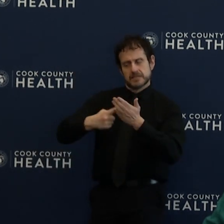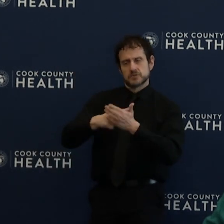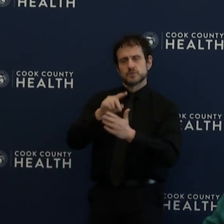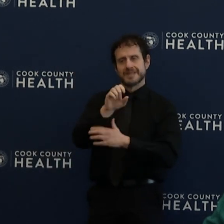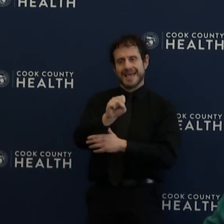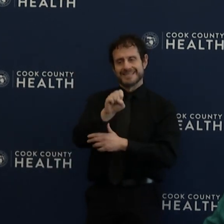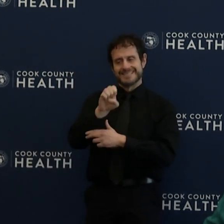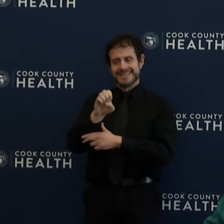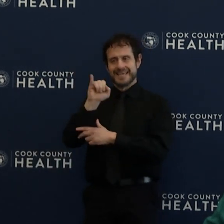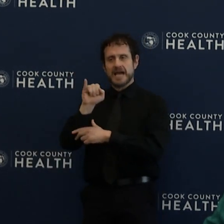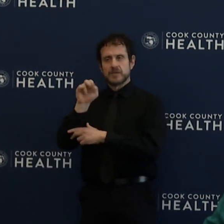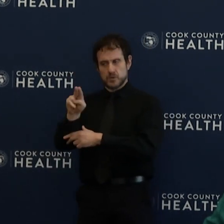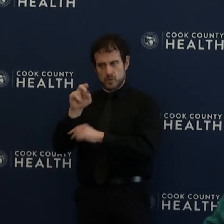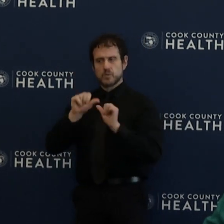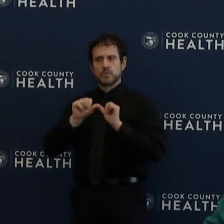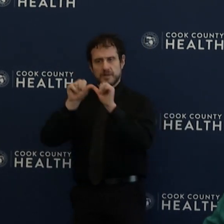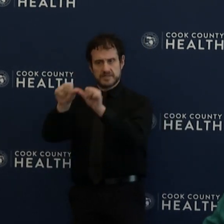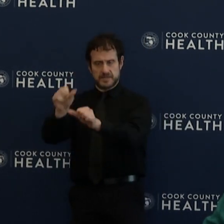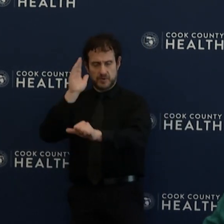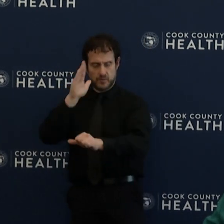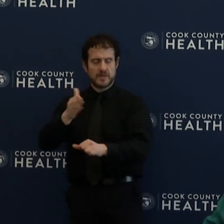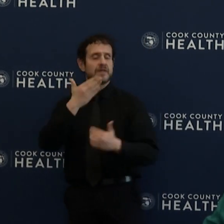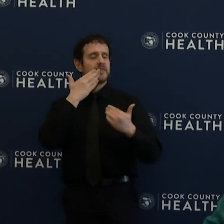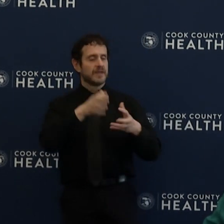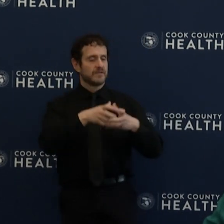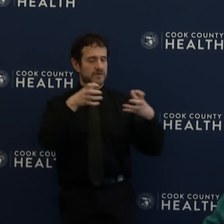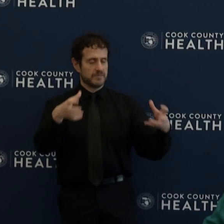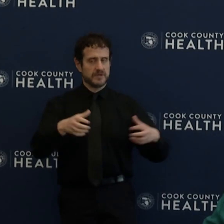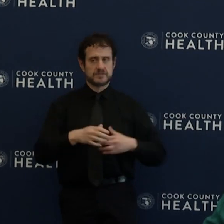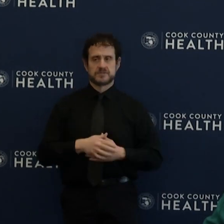ongoing. Okay, thank you very much.